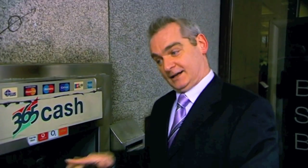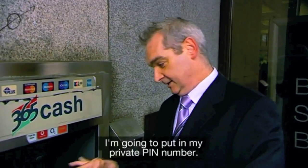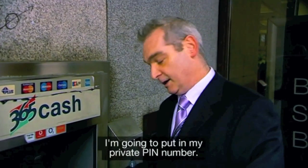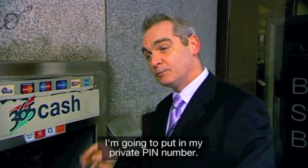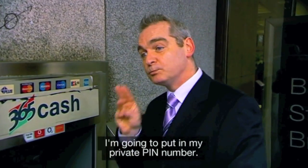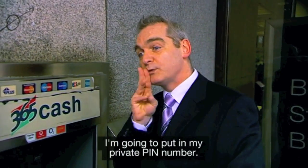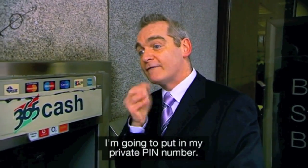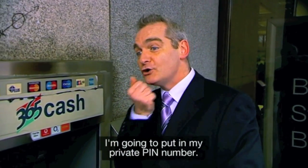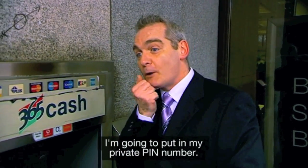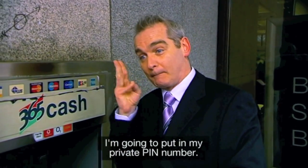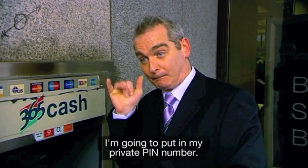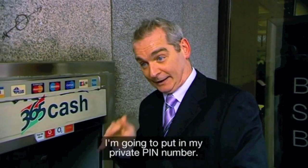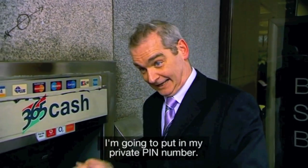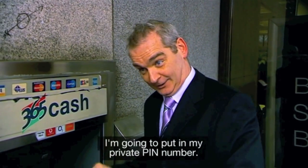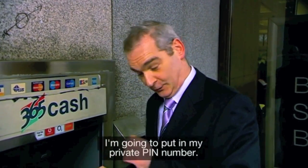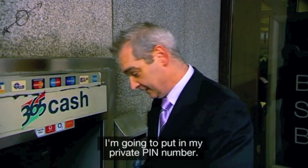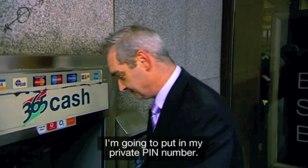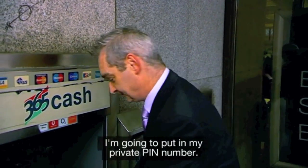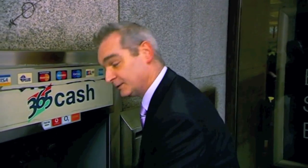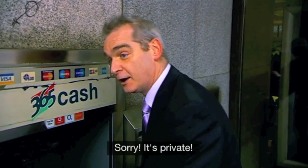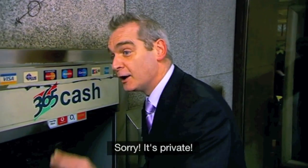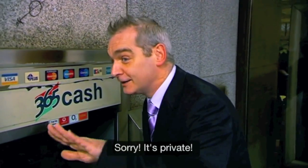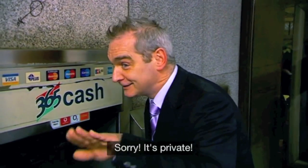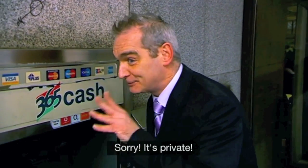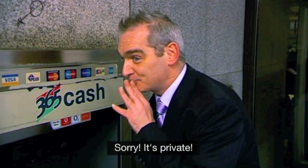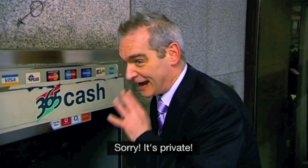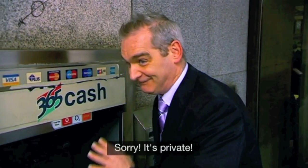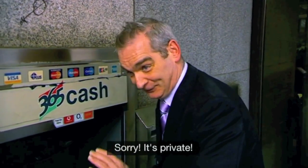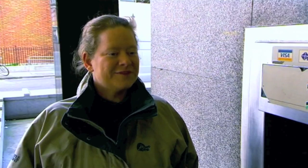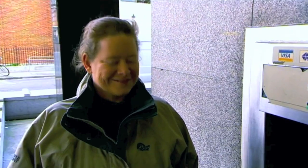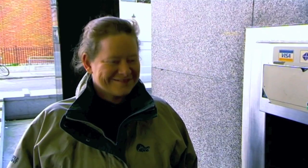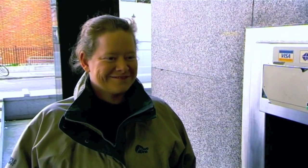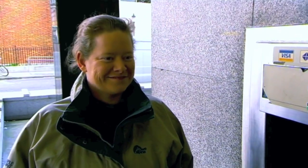I'm going to put in my private PIN number. Sorry, it's private.